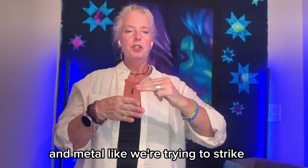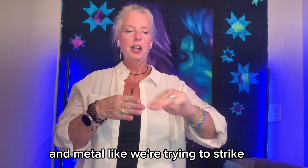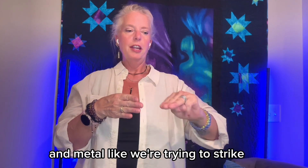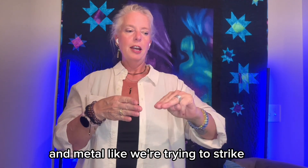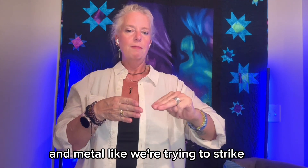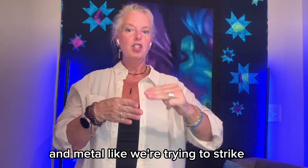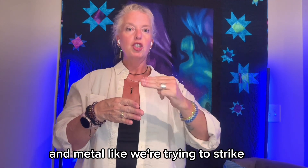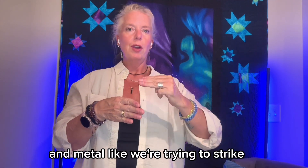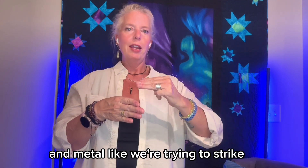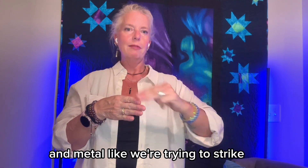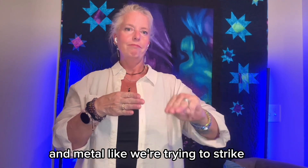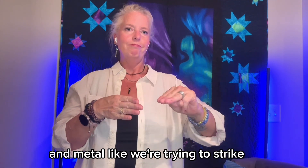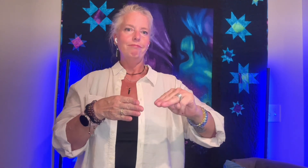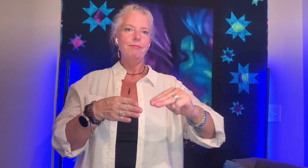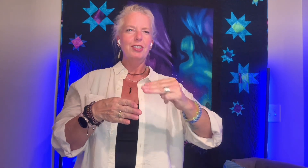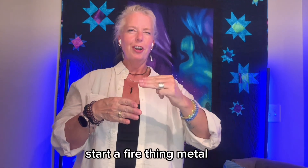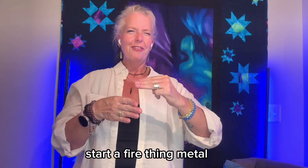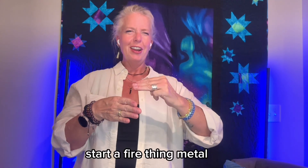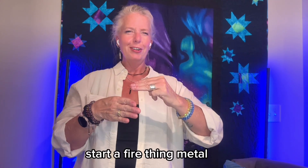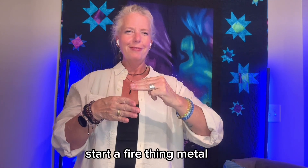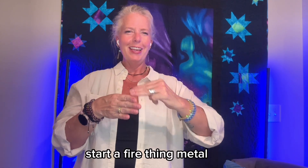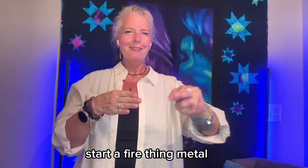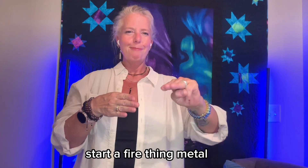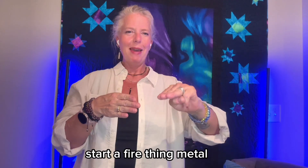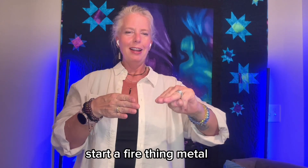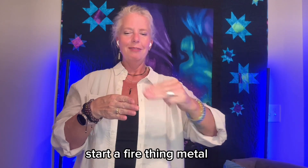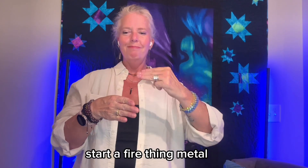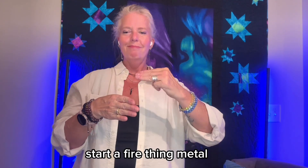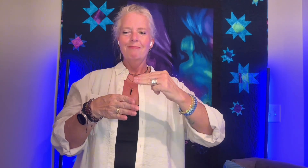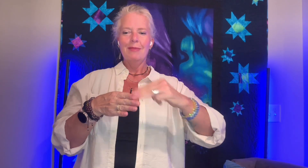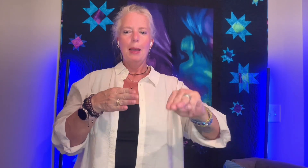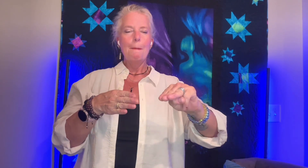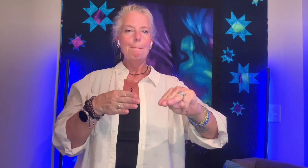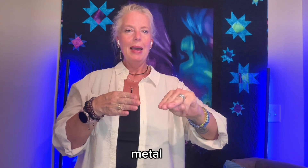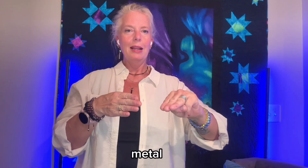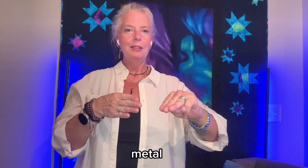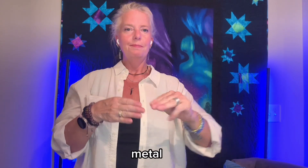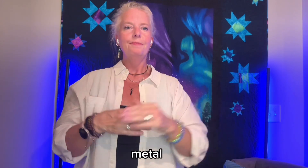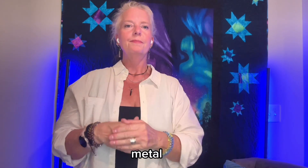trying to strike, start a fire thing. Metal, metal.